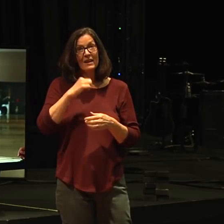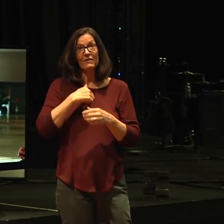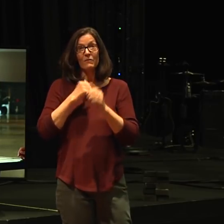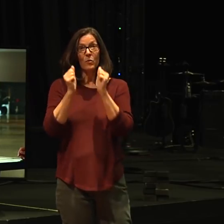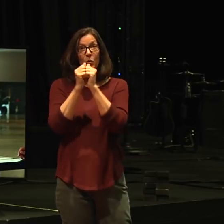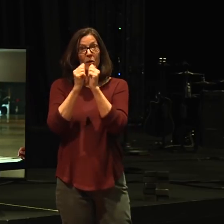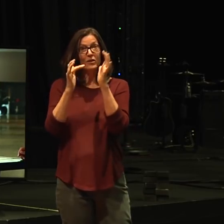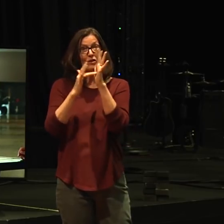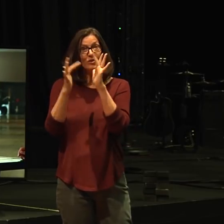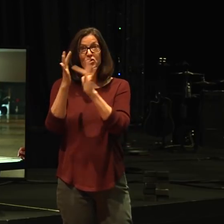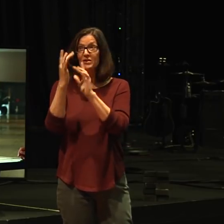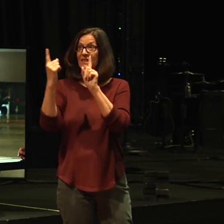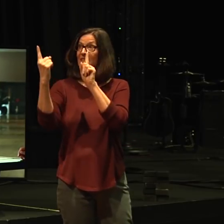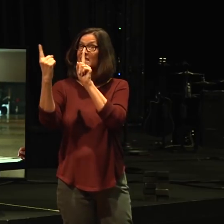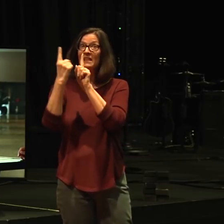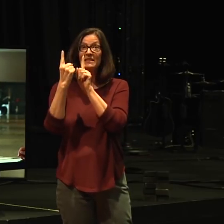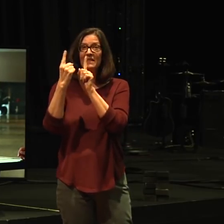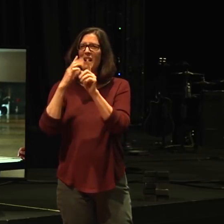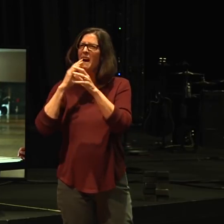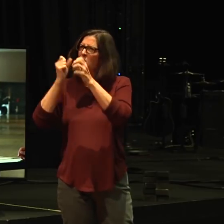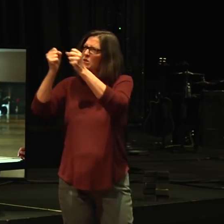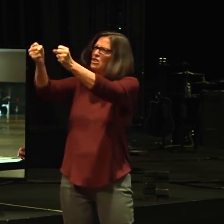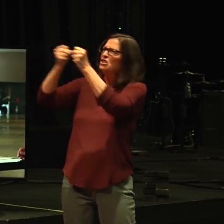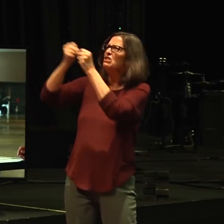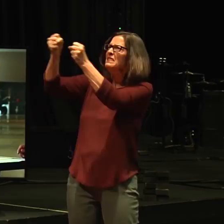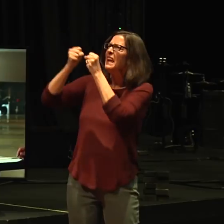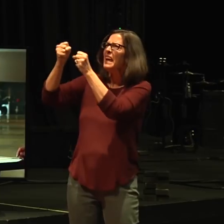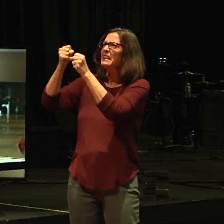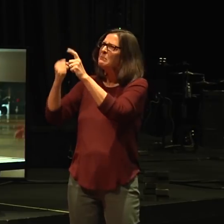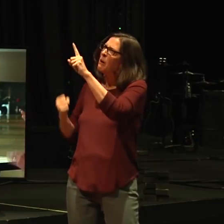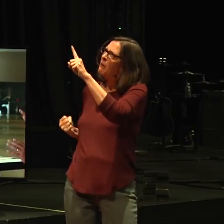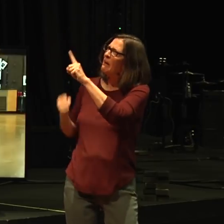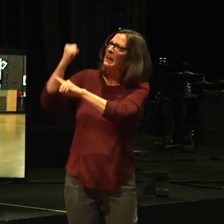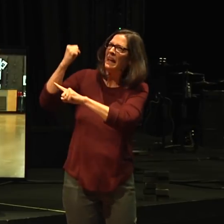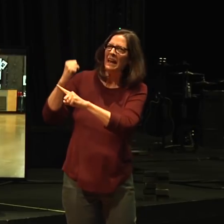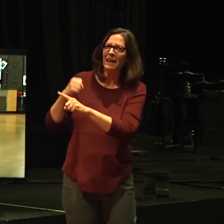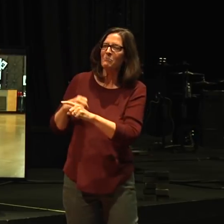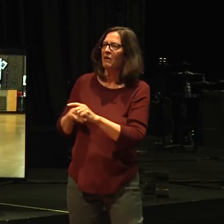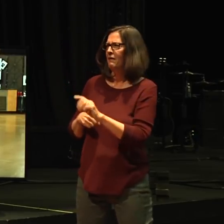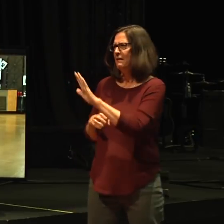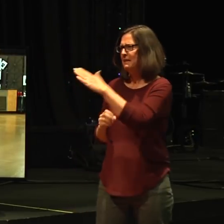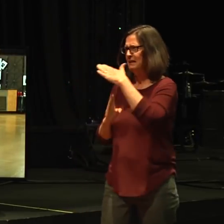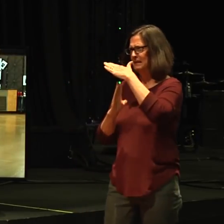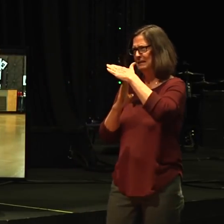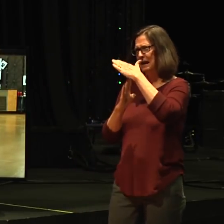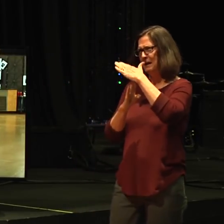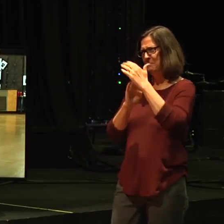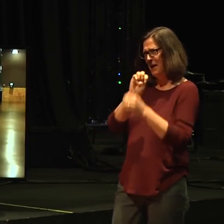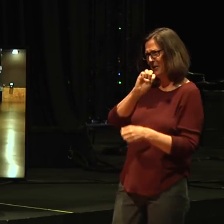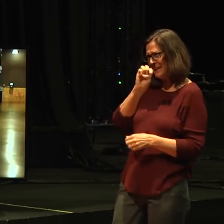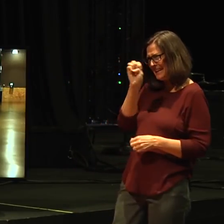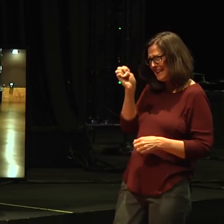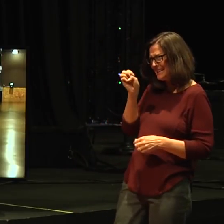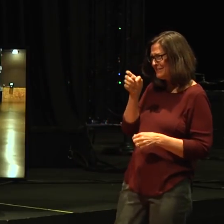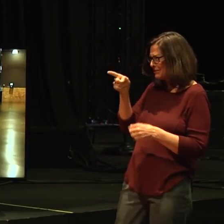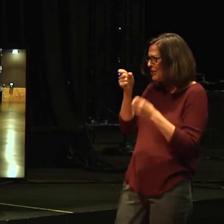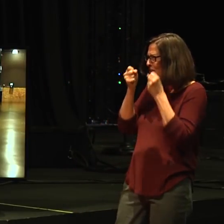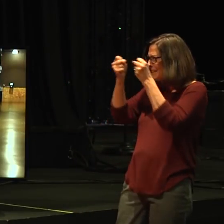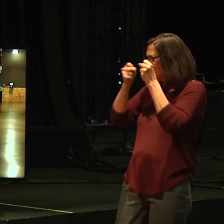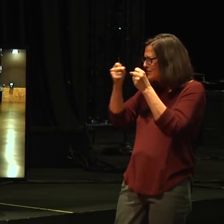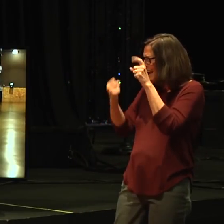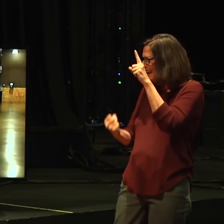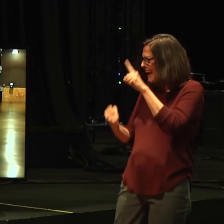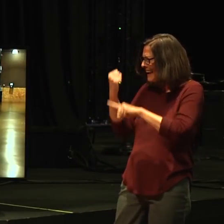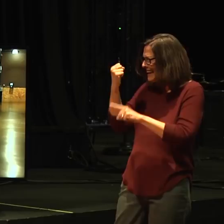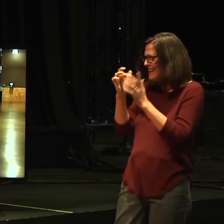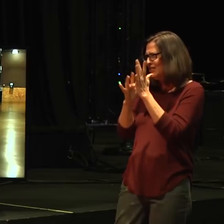with Jesus, I would shake him or hit him or... Wait, time out. It's Easter. He just said that you would shake and hit